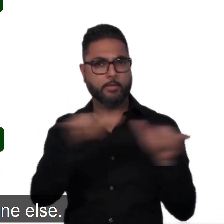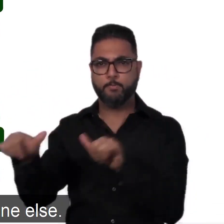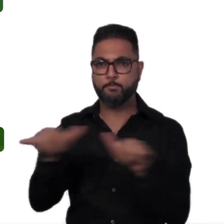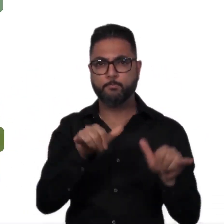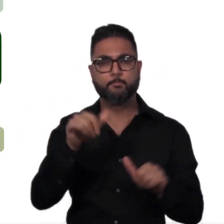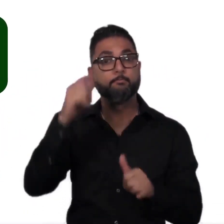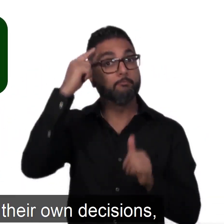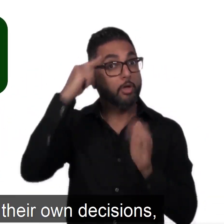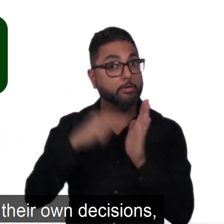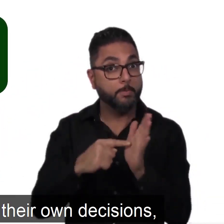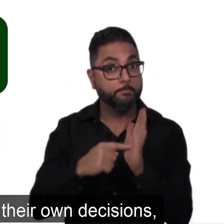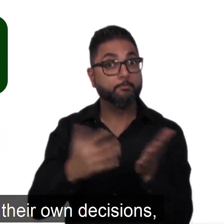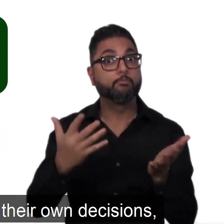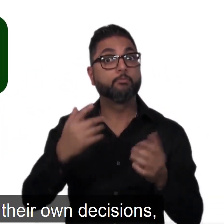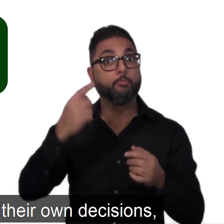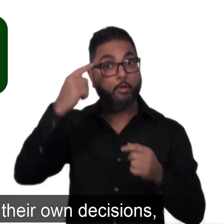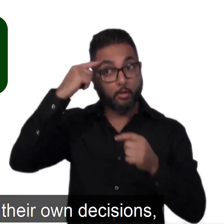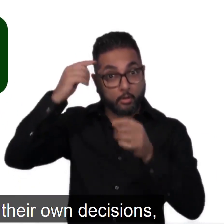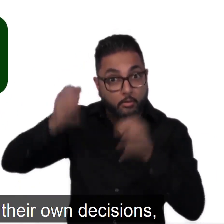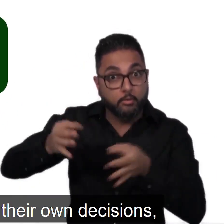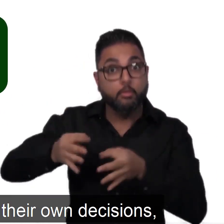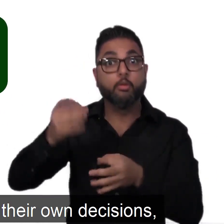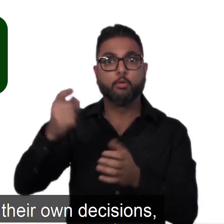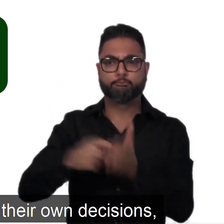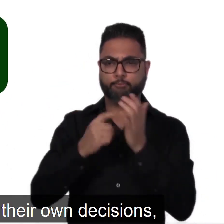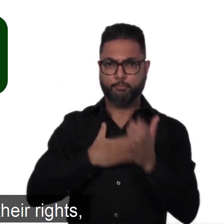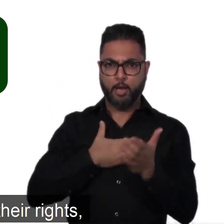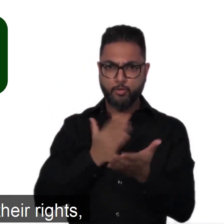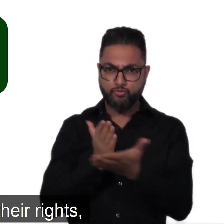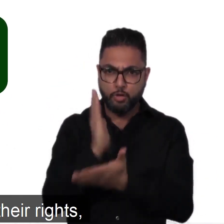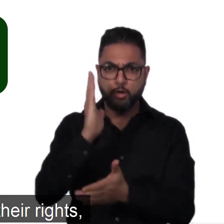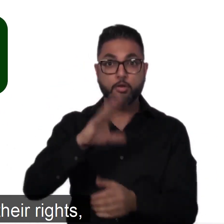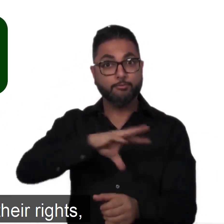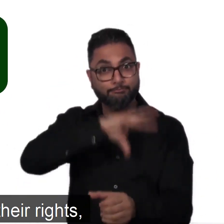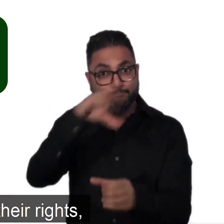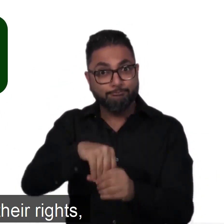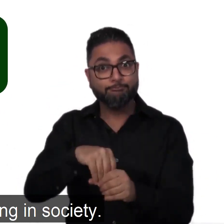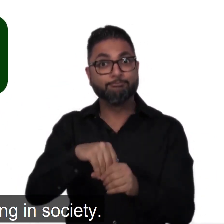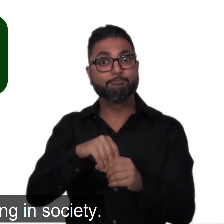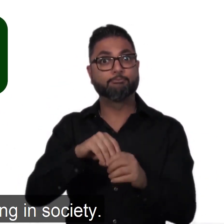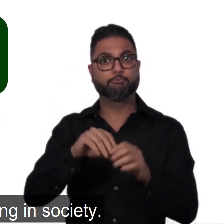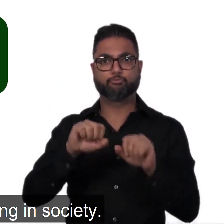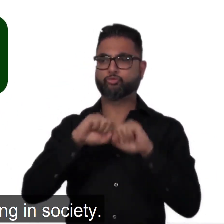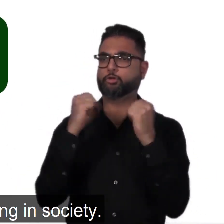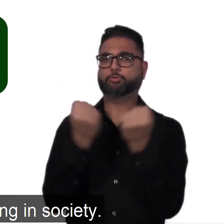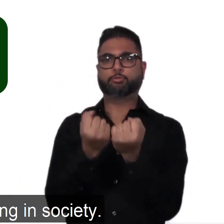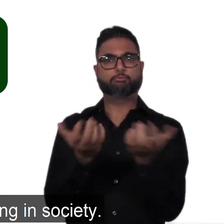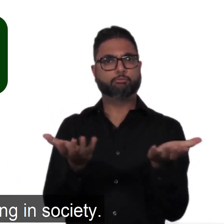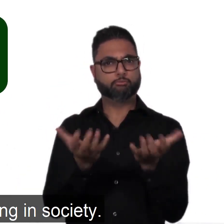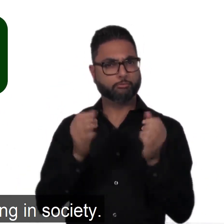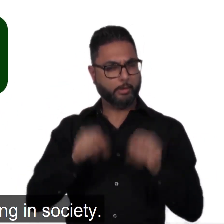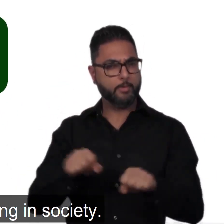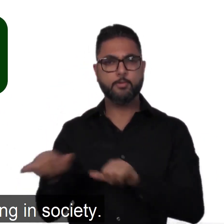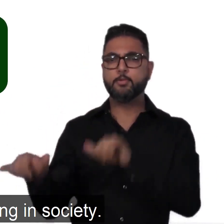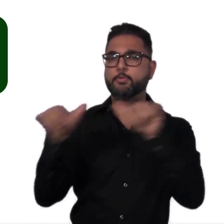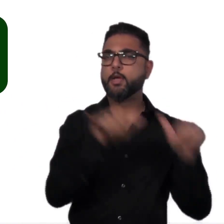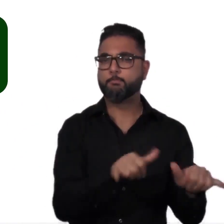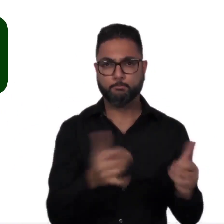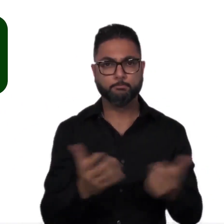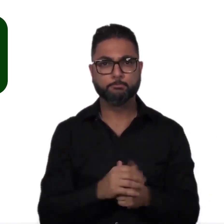else. That includes making their own decisions, demanding their rights, and participating in